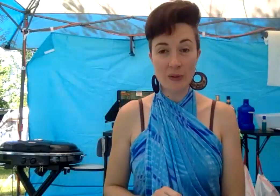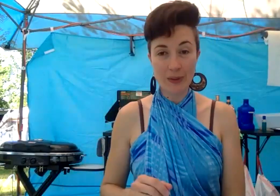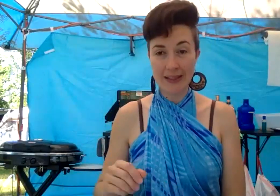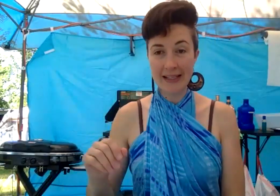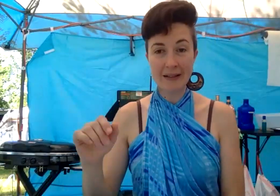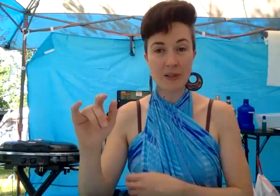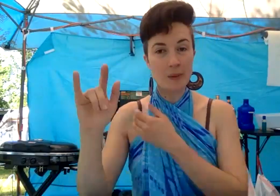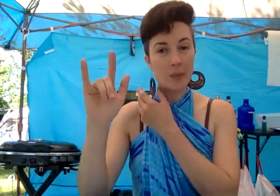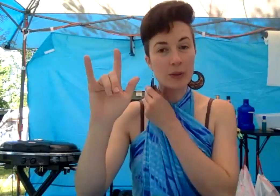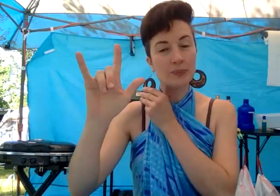with any of those people.